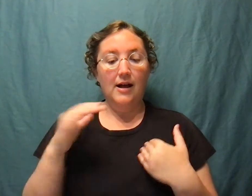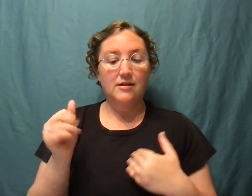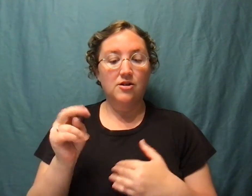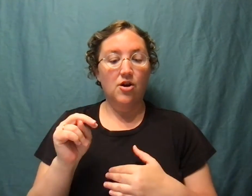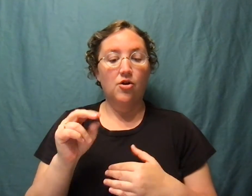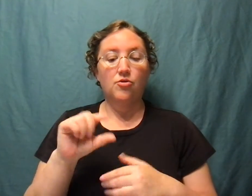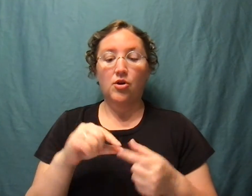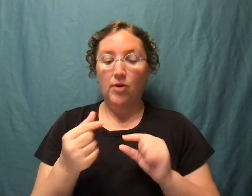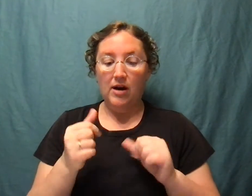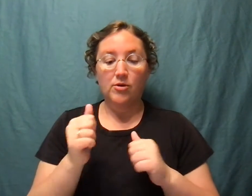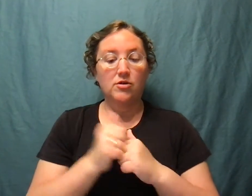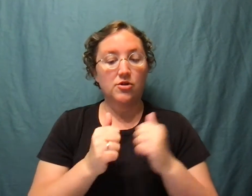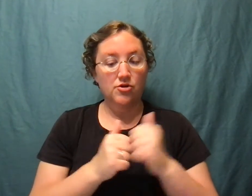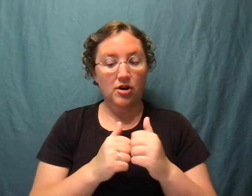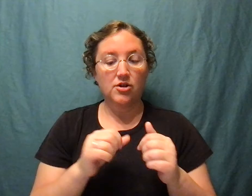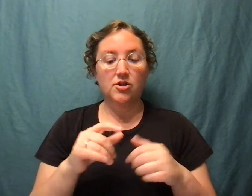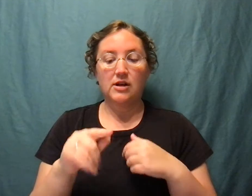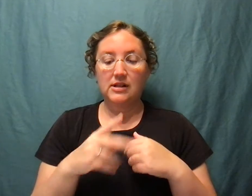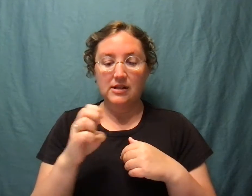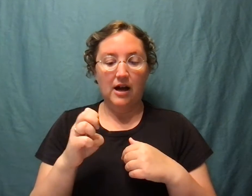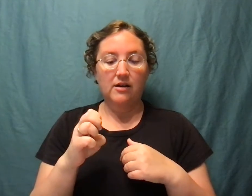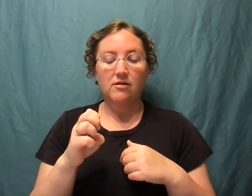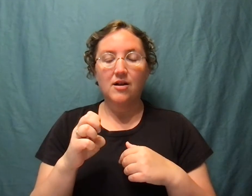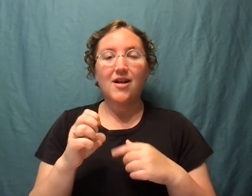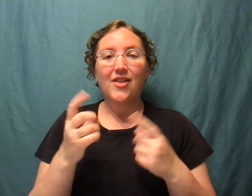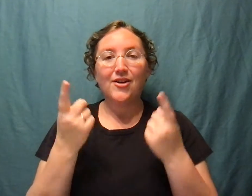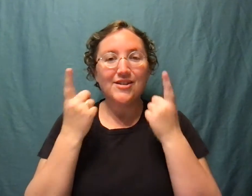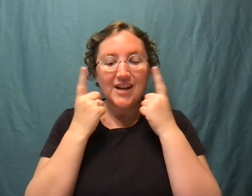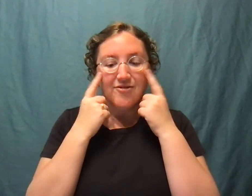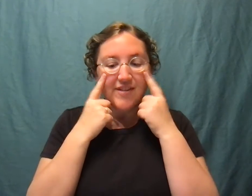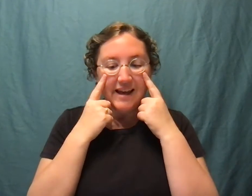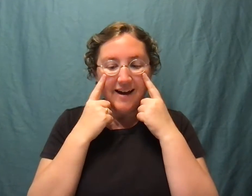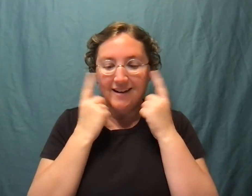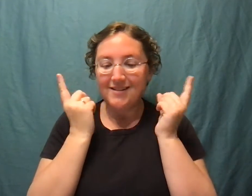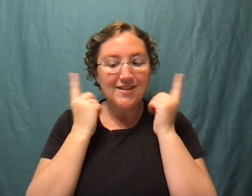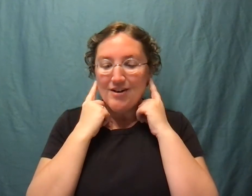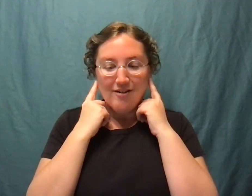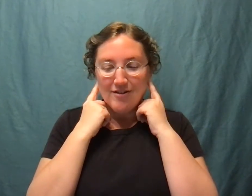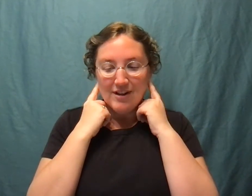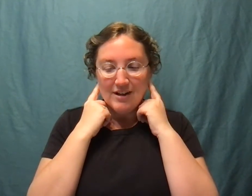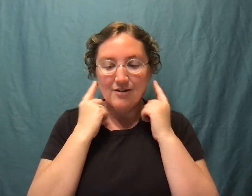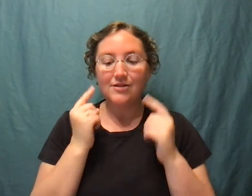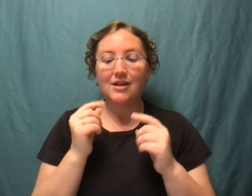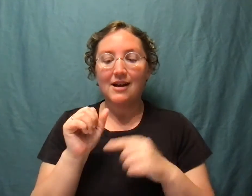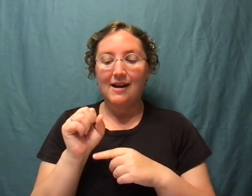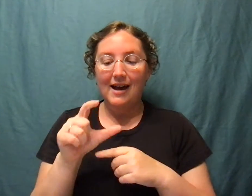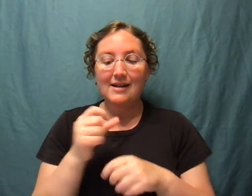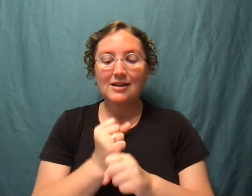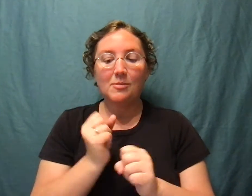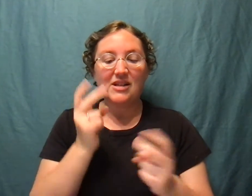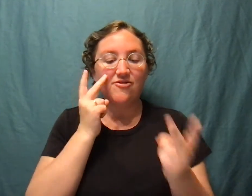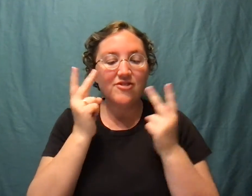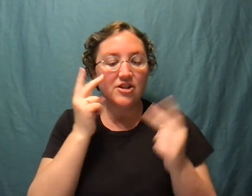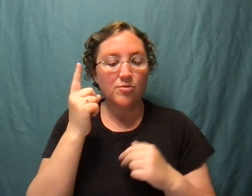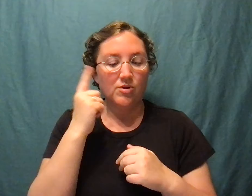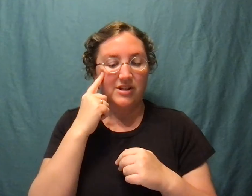its own grammar, structure, and style that are designed for the eyes, not for the ears. ASL makes visual